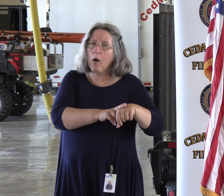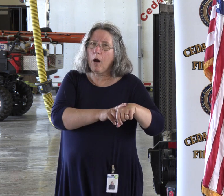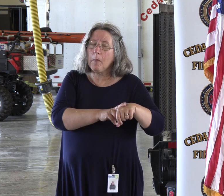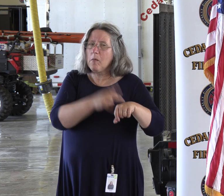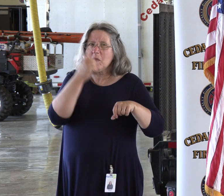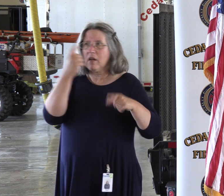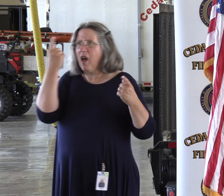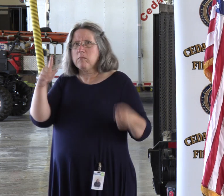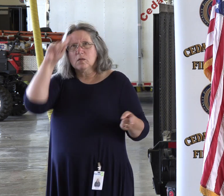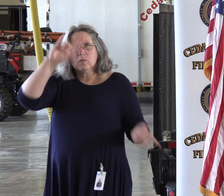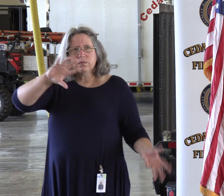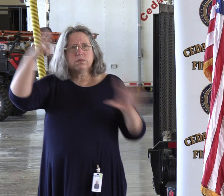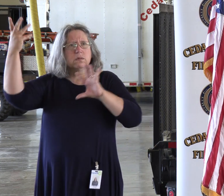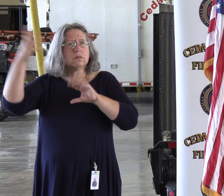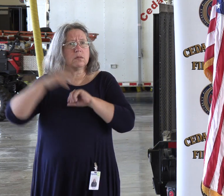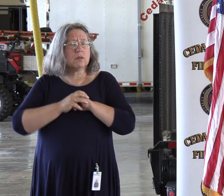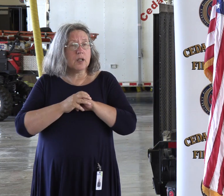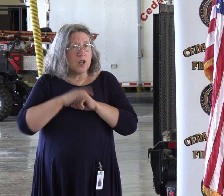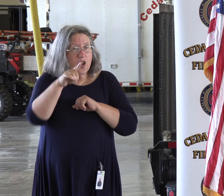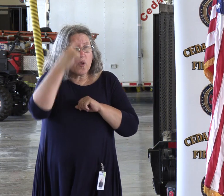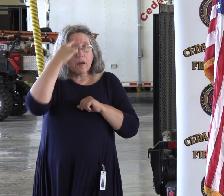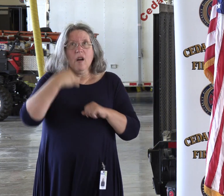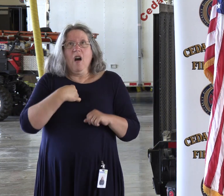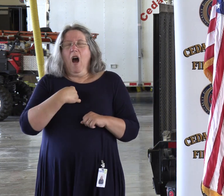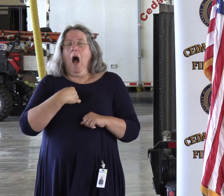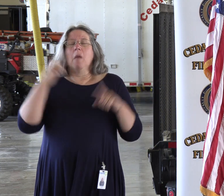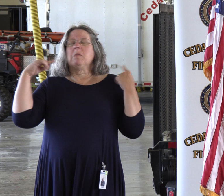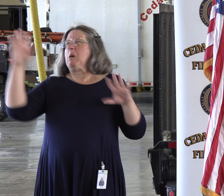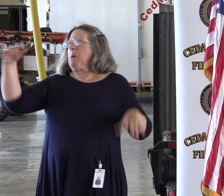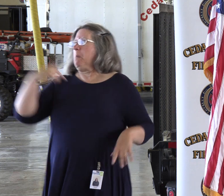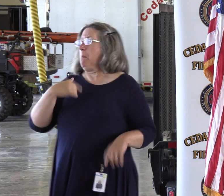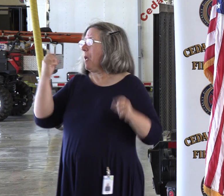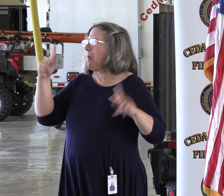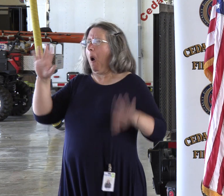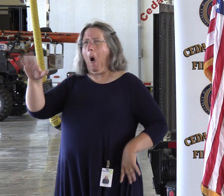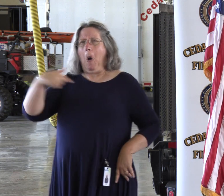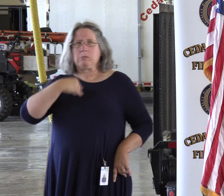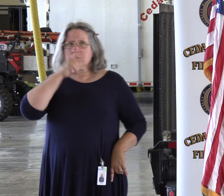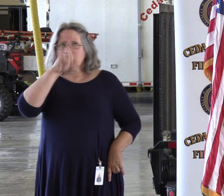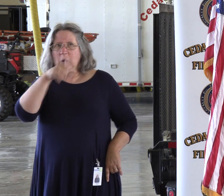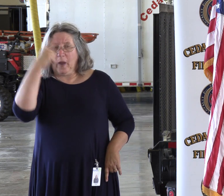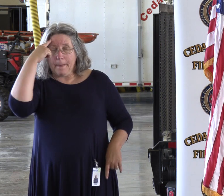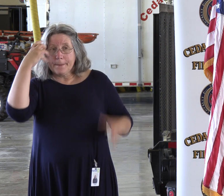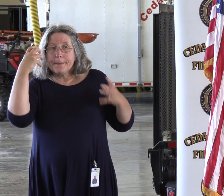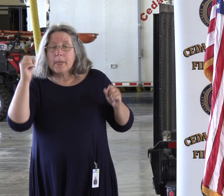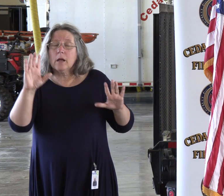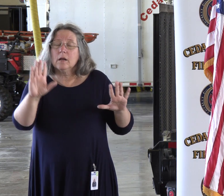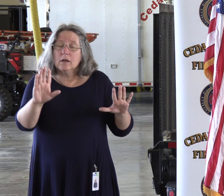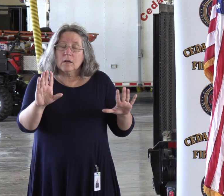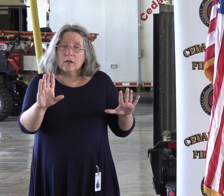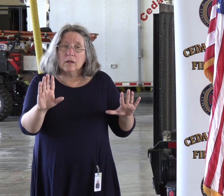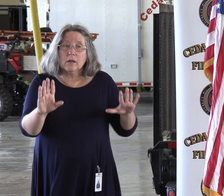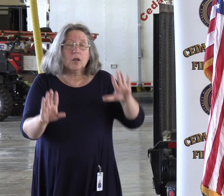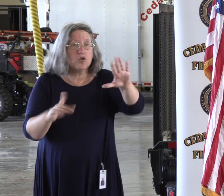crazy. It is, and a lot of people out there say, I don't need mental health services. What you need is to